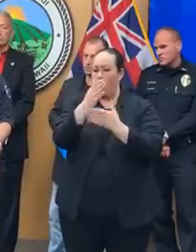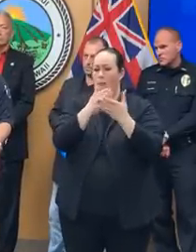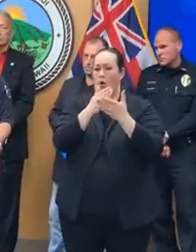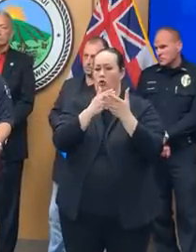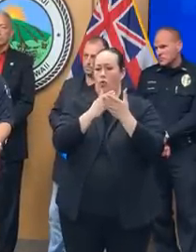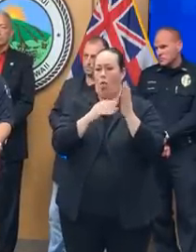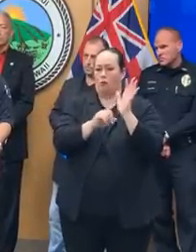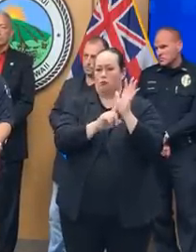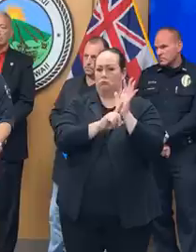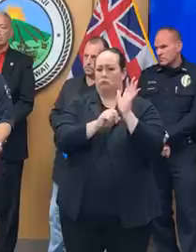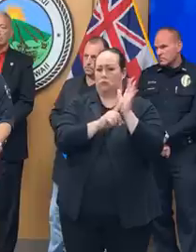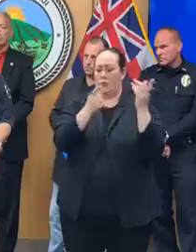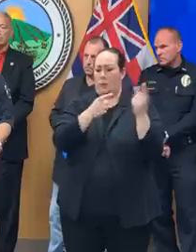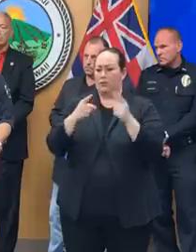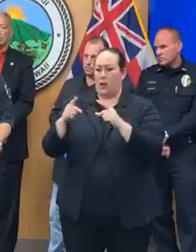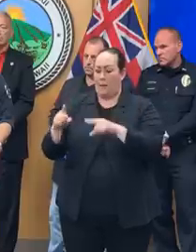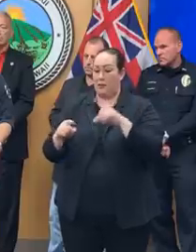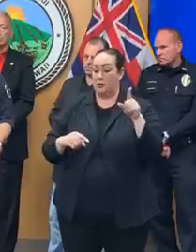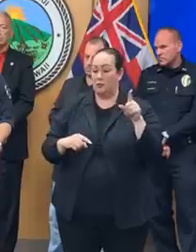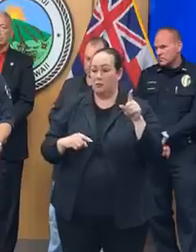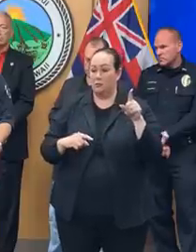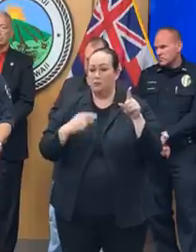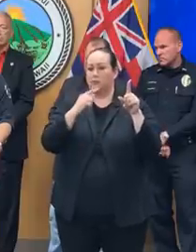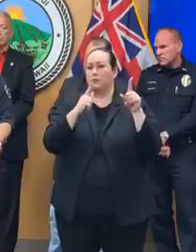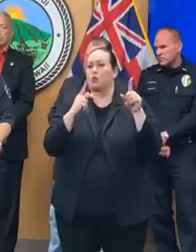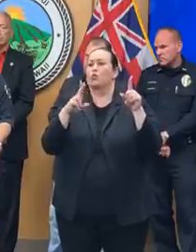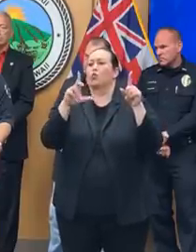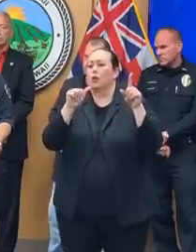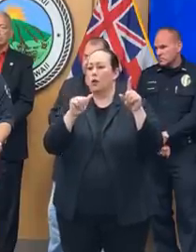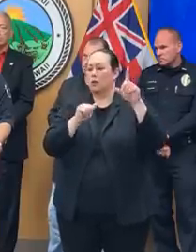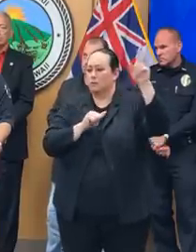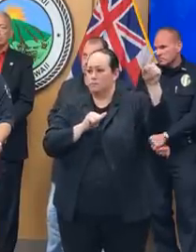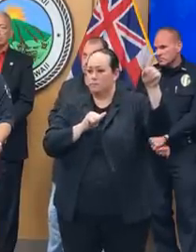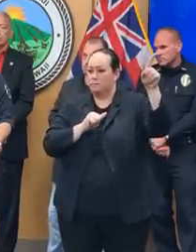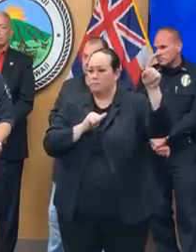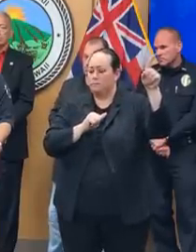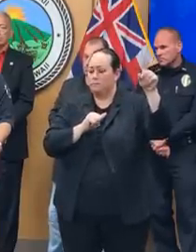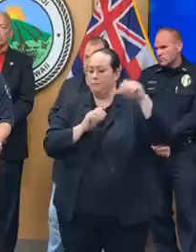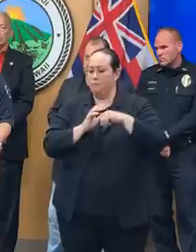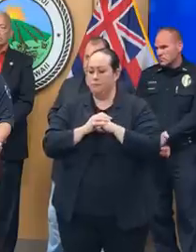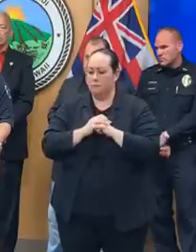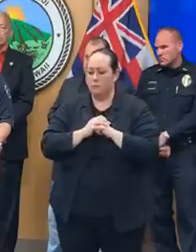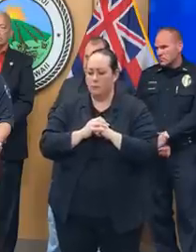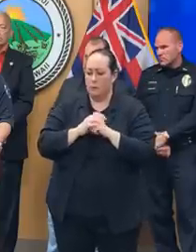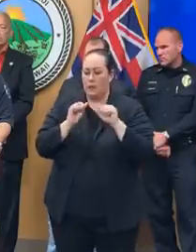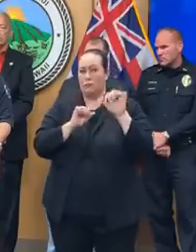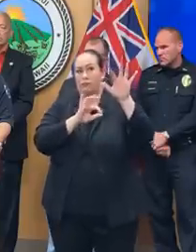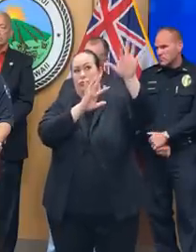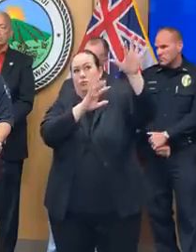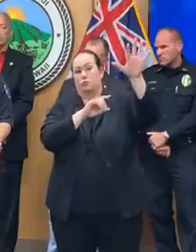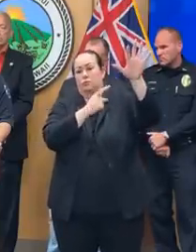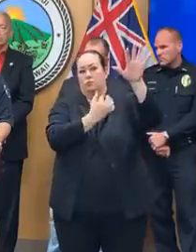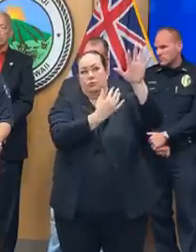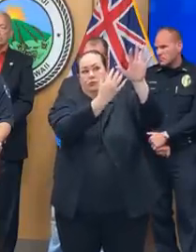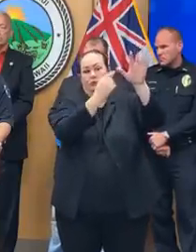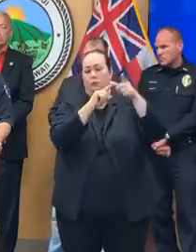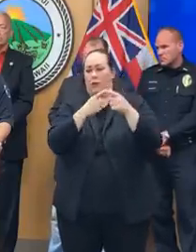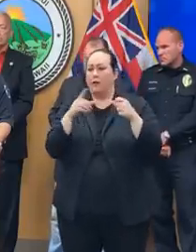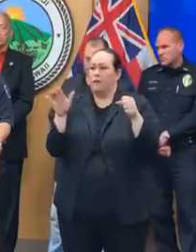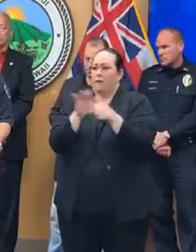activation because of the fires that was occurring out in Kula. And subsequently went to full activation the next